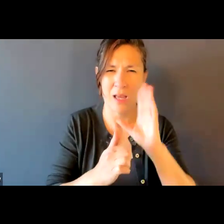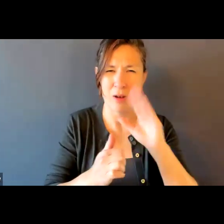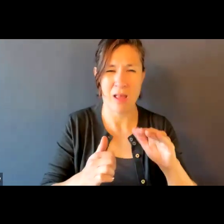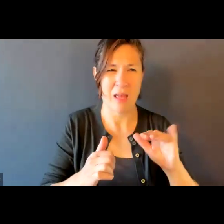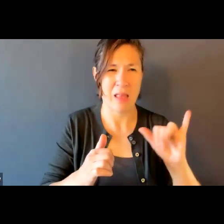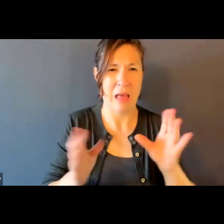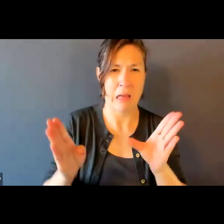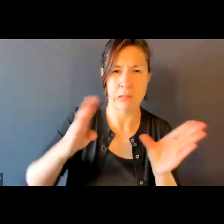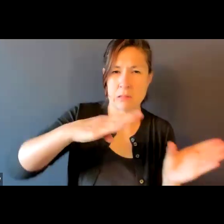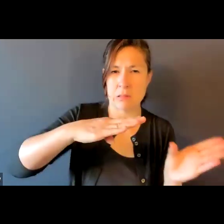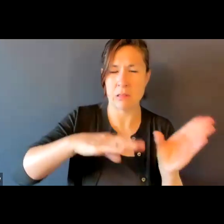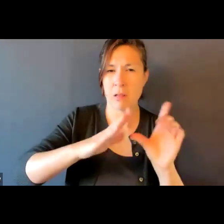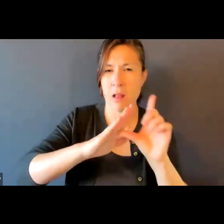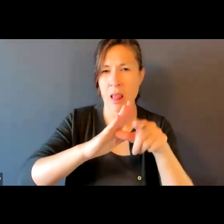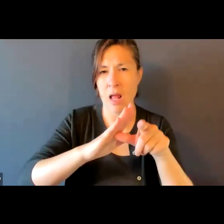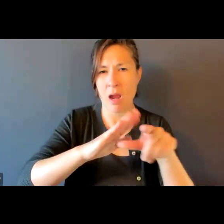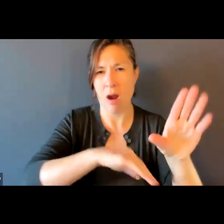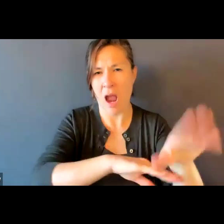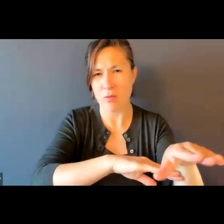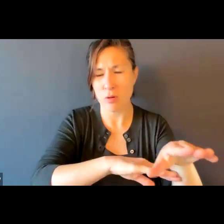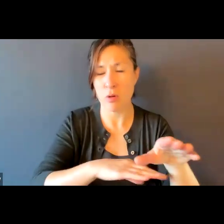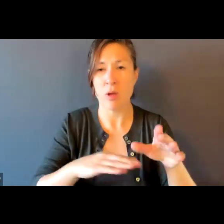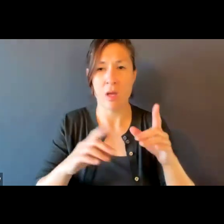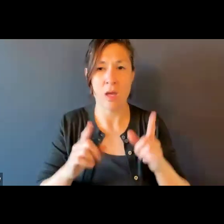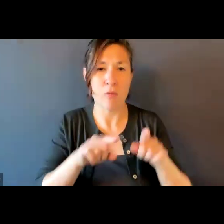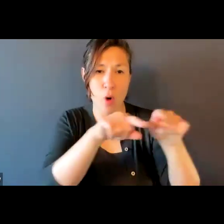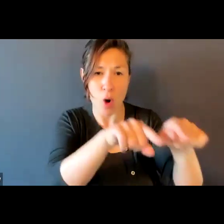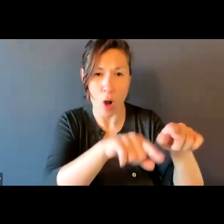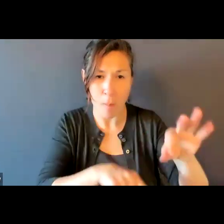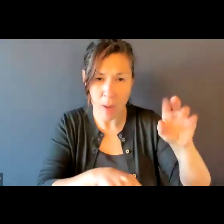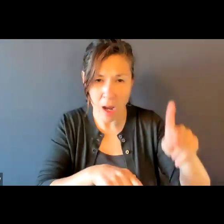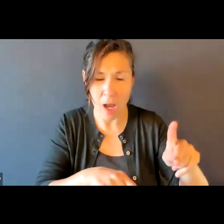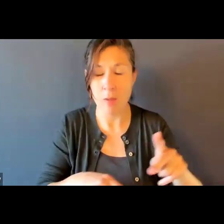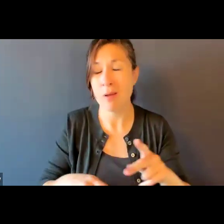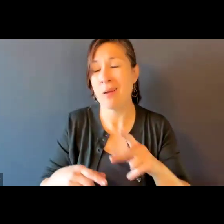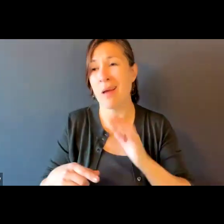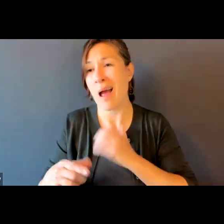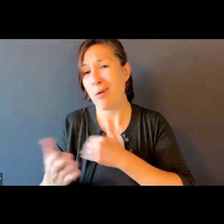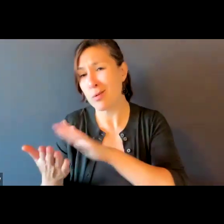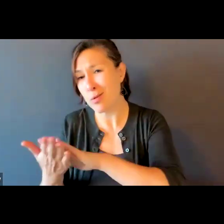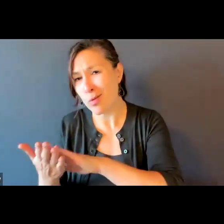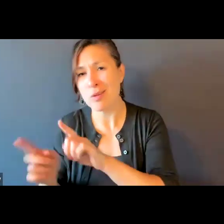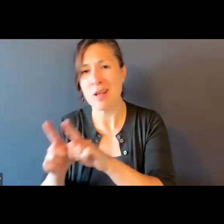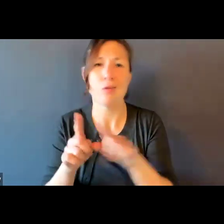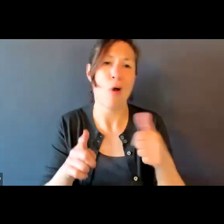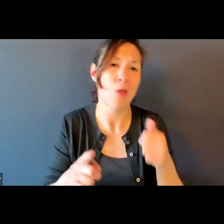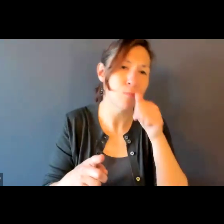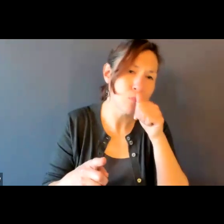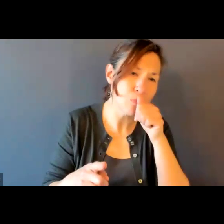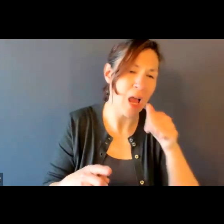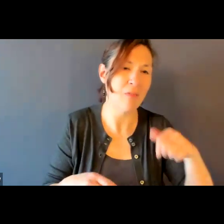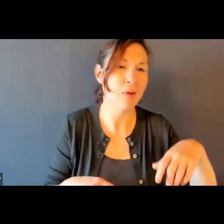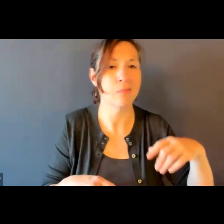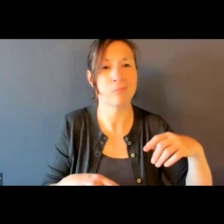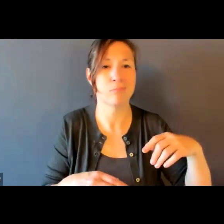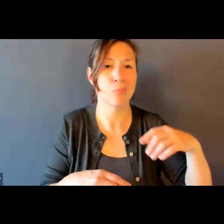afternoon, right, pickups, and not just for our schools, but for charter schools, parochial schools, et cetera. How much of